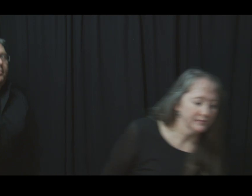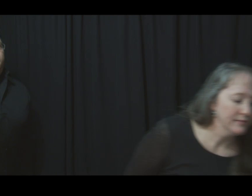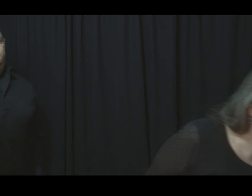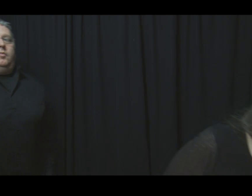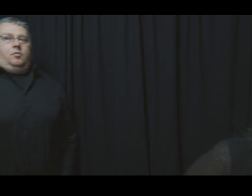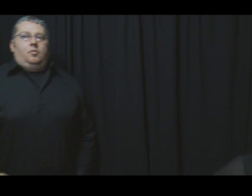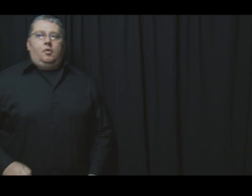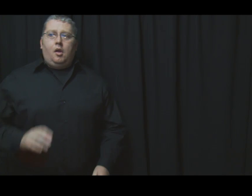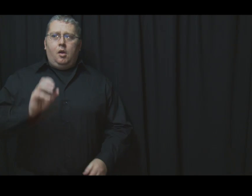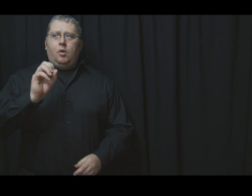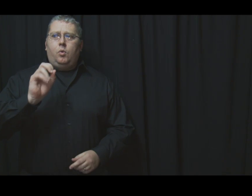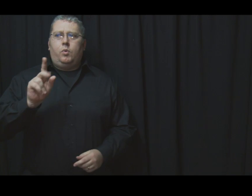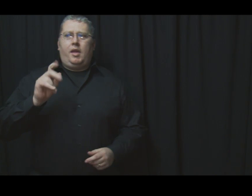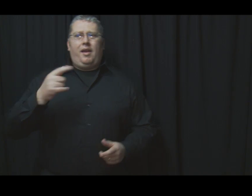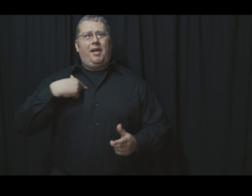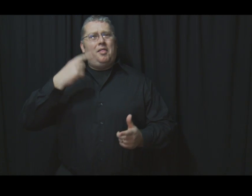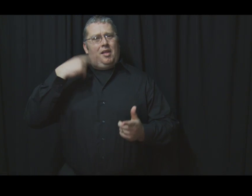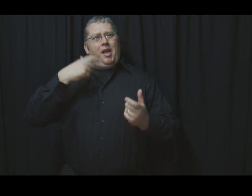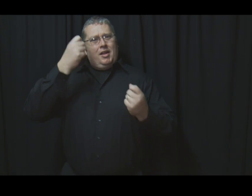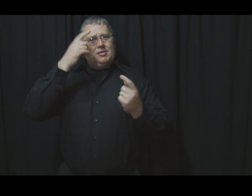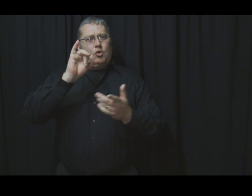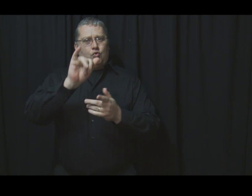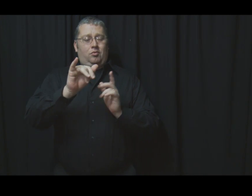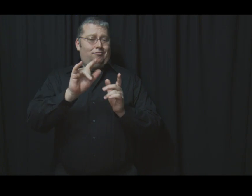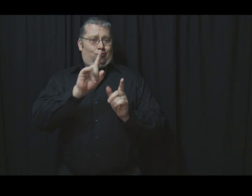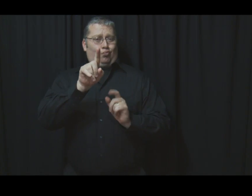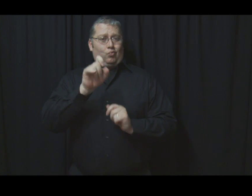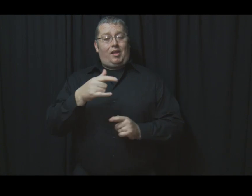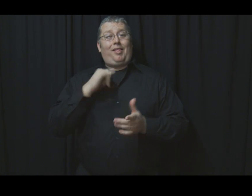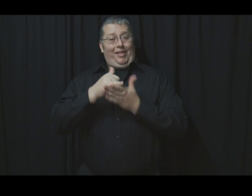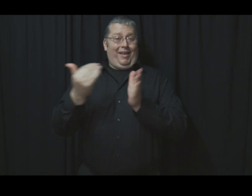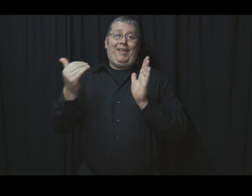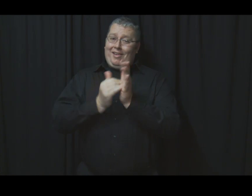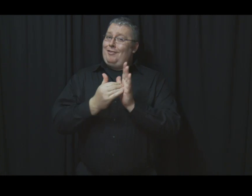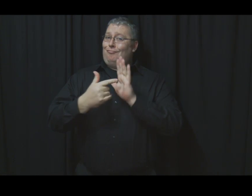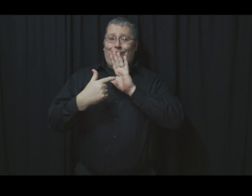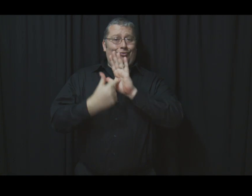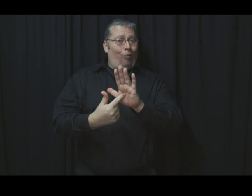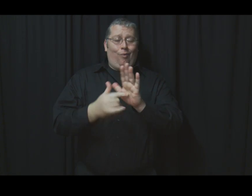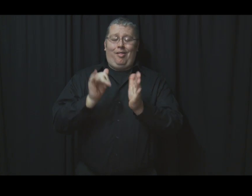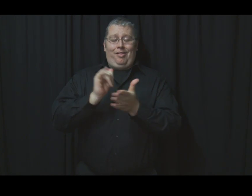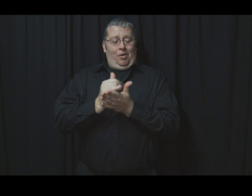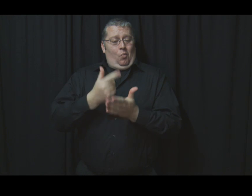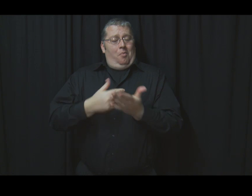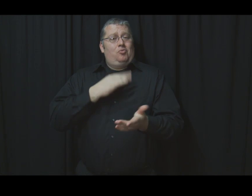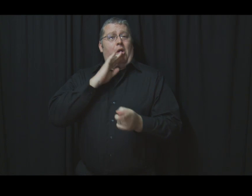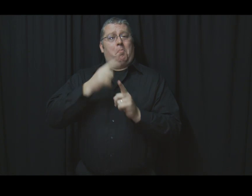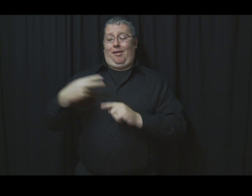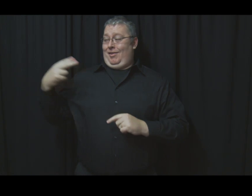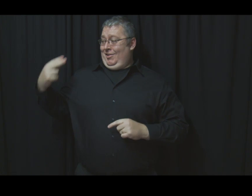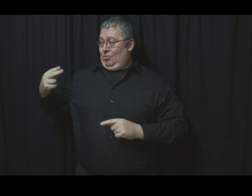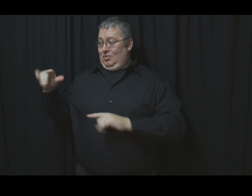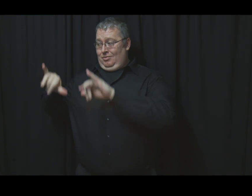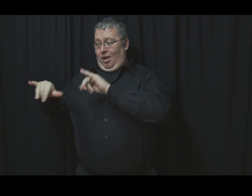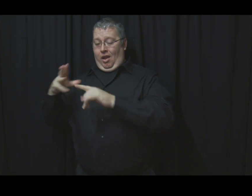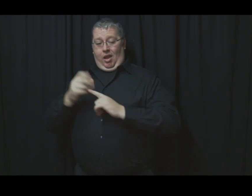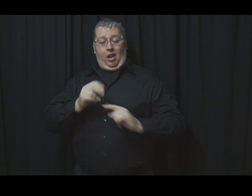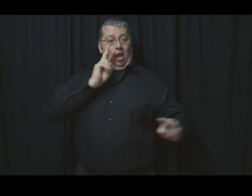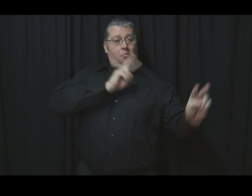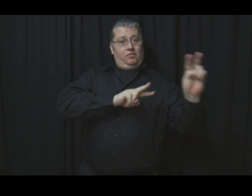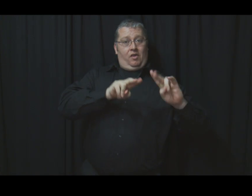Actually, this again illustrates exactly what I'm talking about in regard to historical science and observational science.